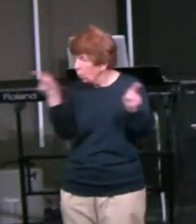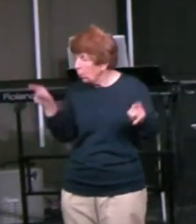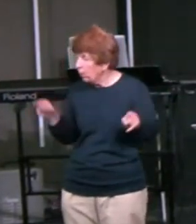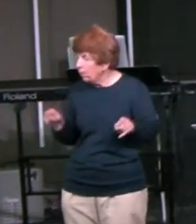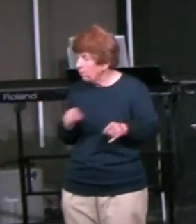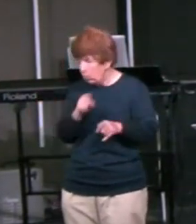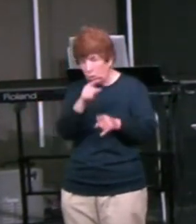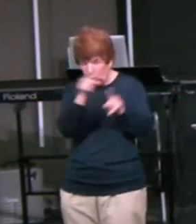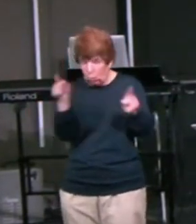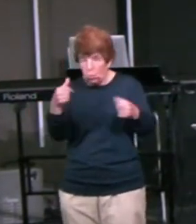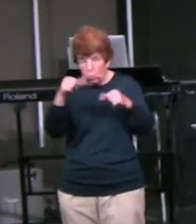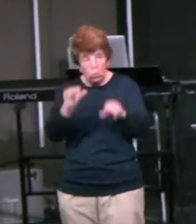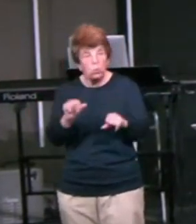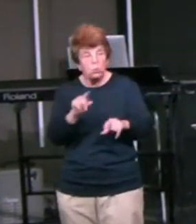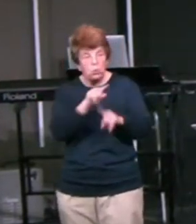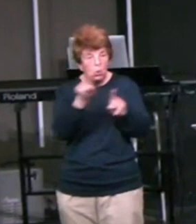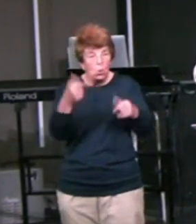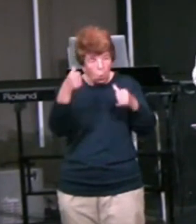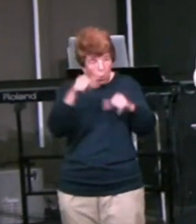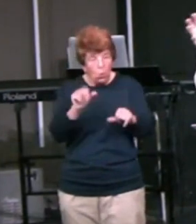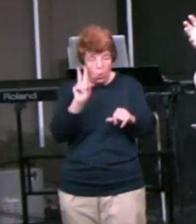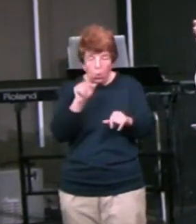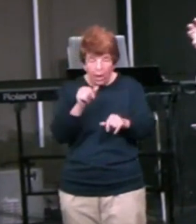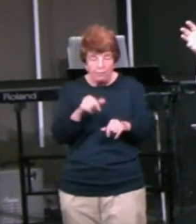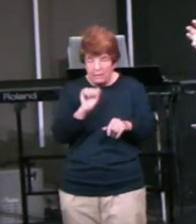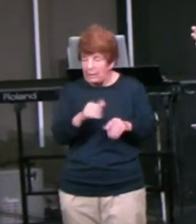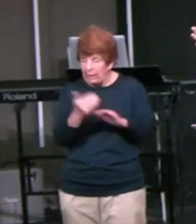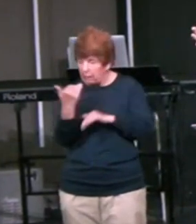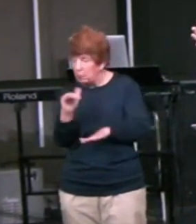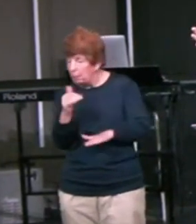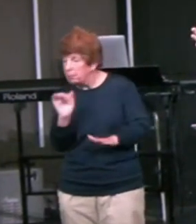For you to use, for you to look after. Oh, there were some boundaries,